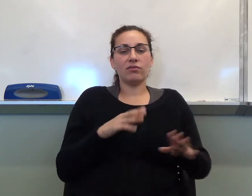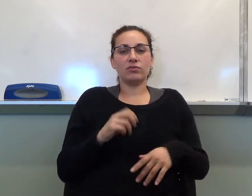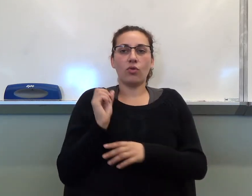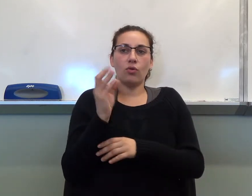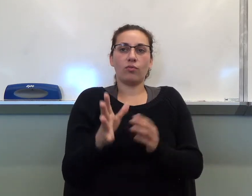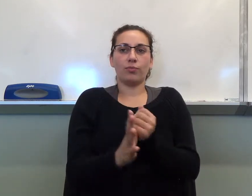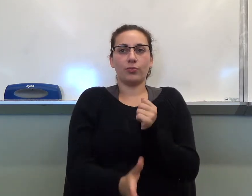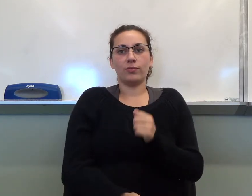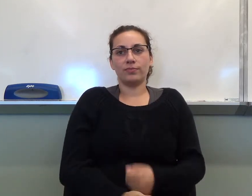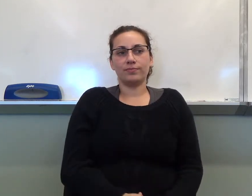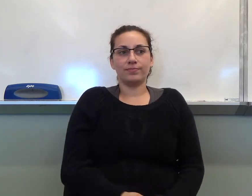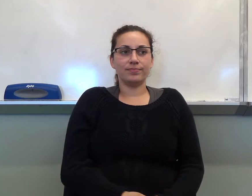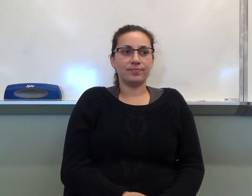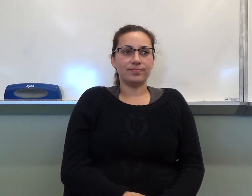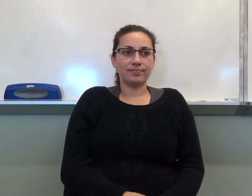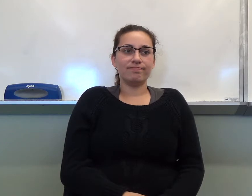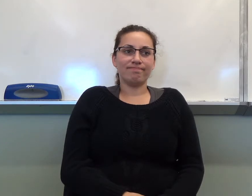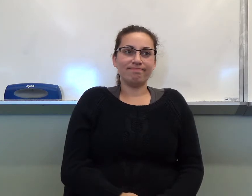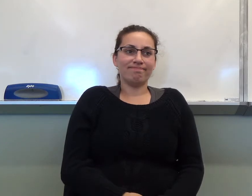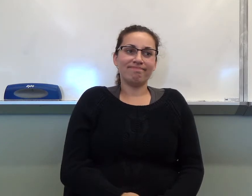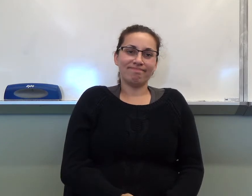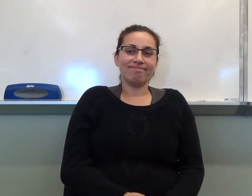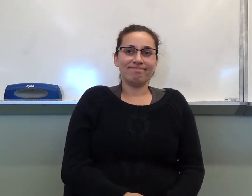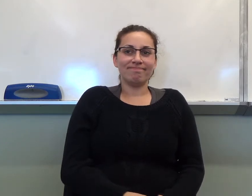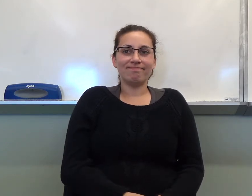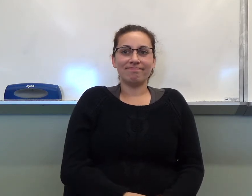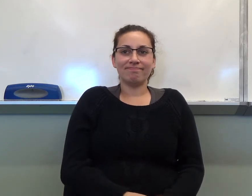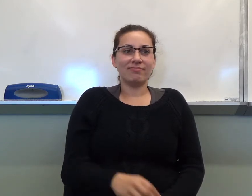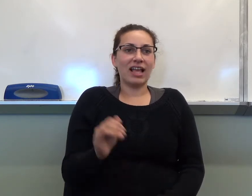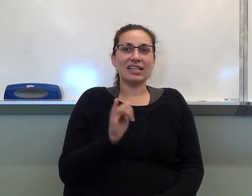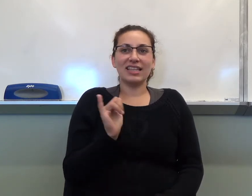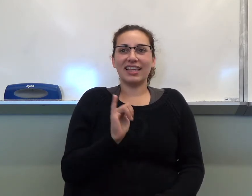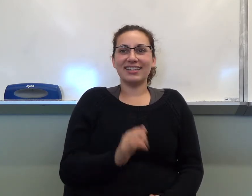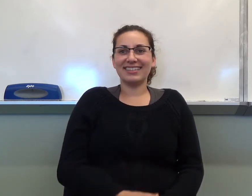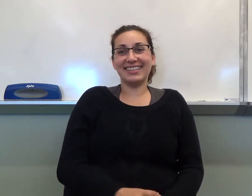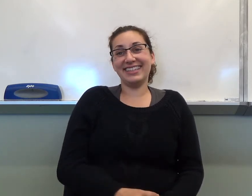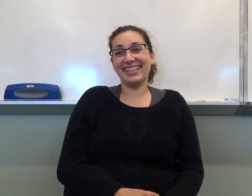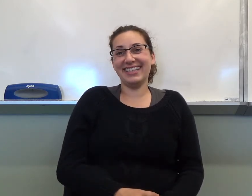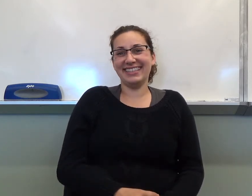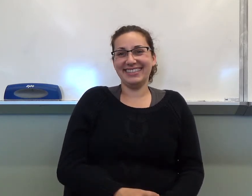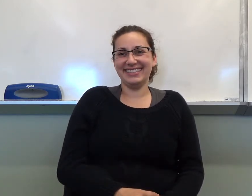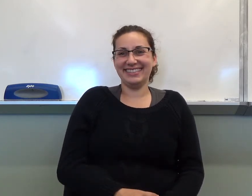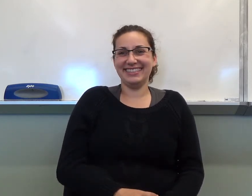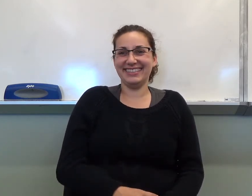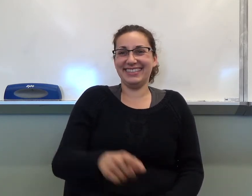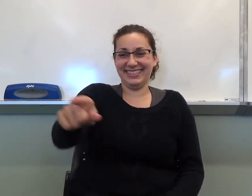one, you pretty much get them all in one place. It's nice. They only do 4.